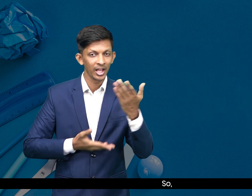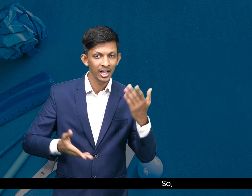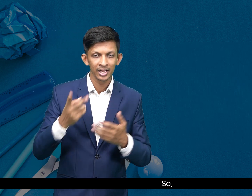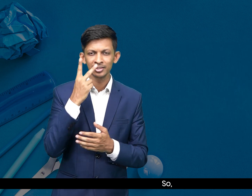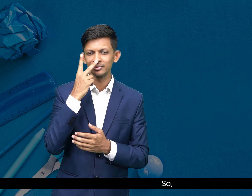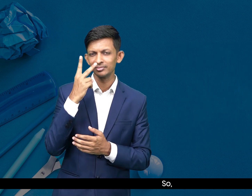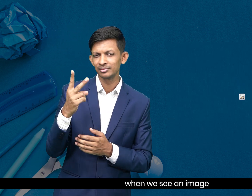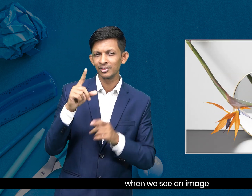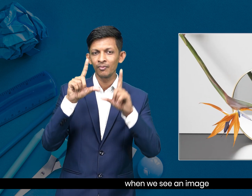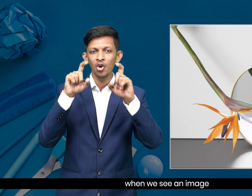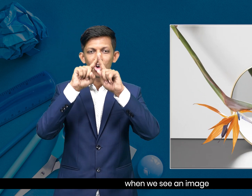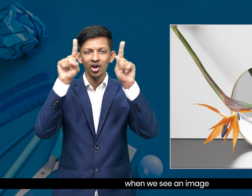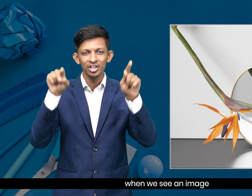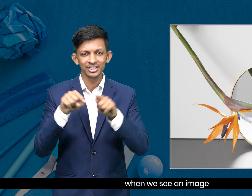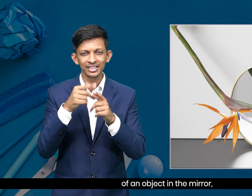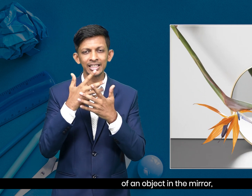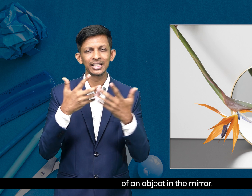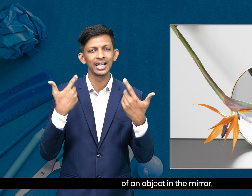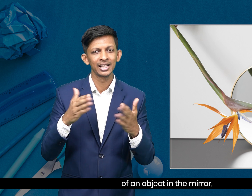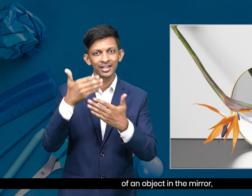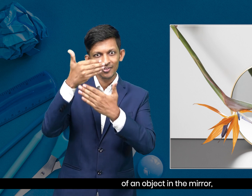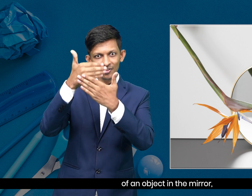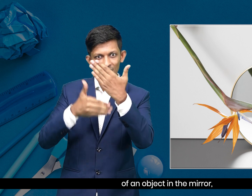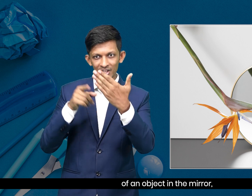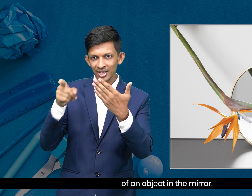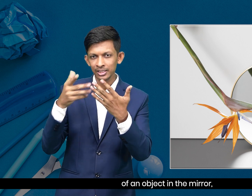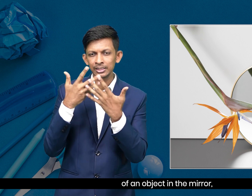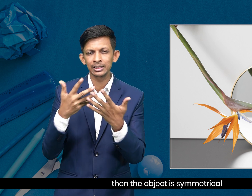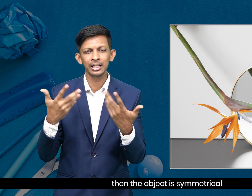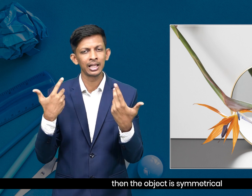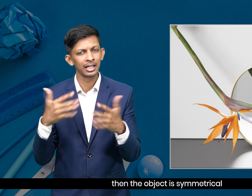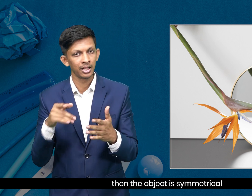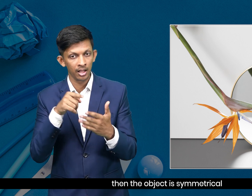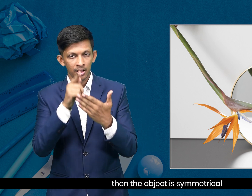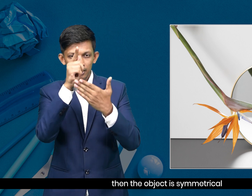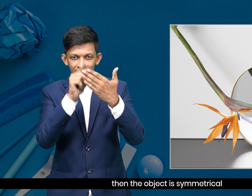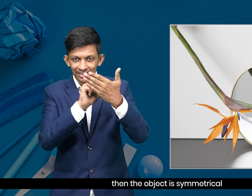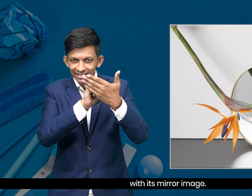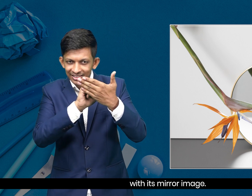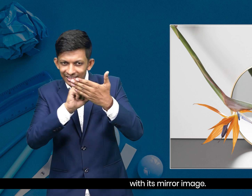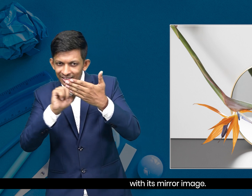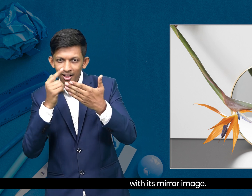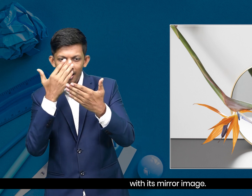So, when we see an image of an object in the mirror, then the object is symmetrical with its mirror